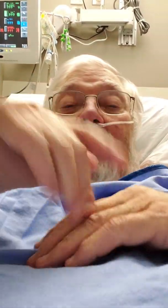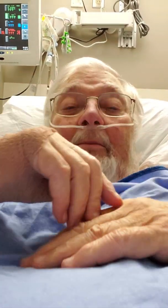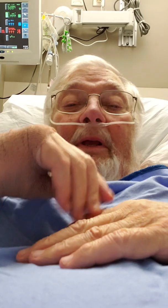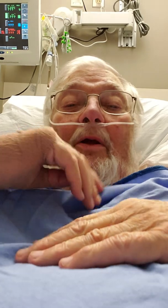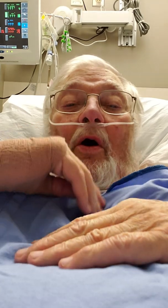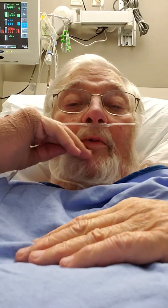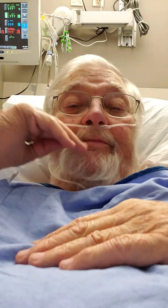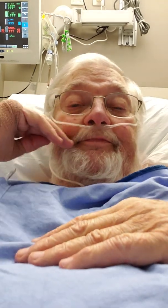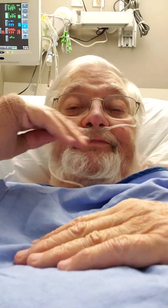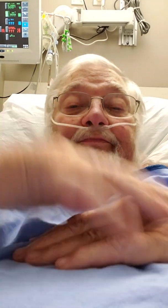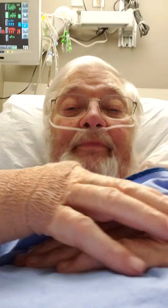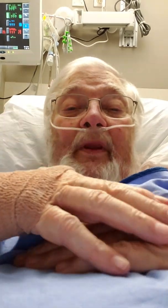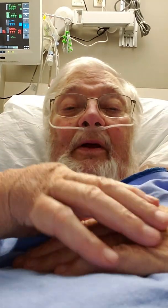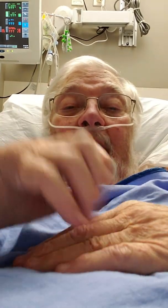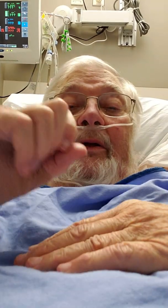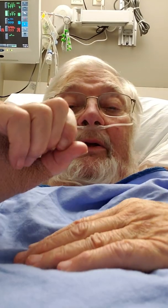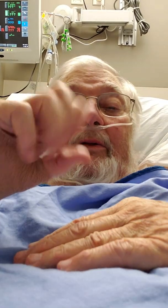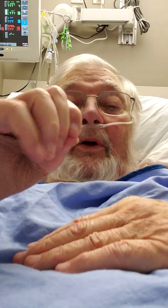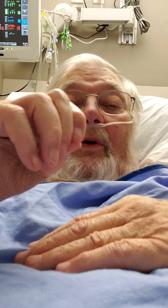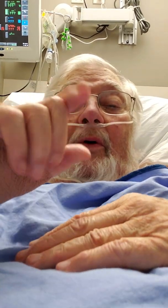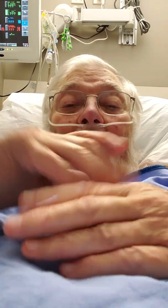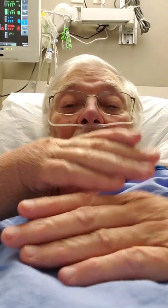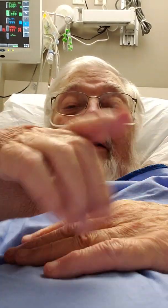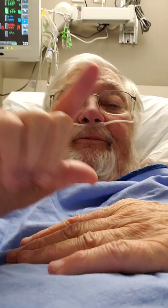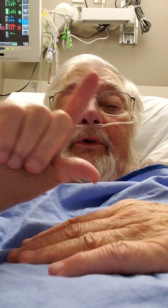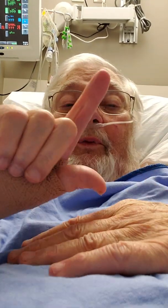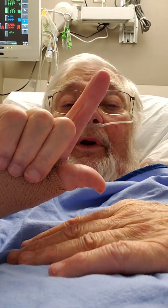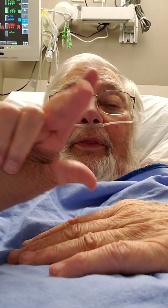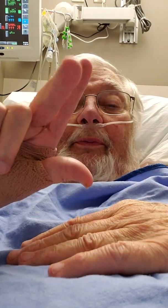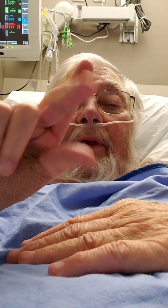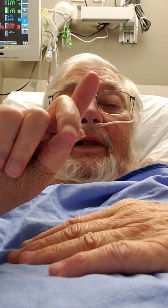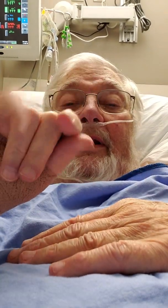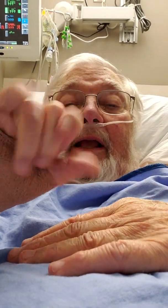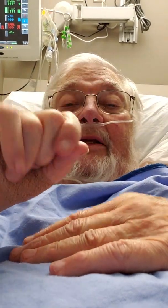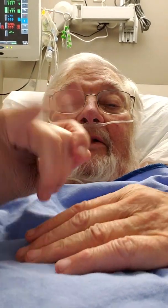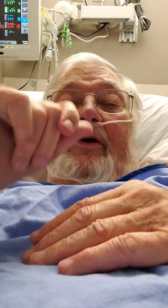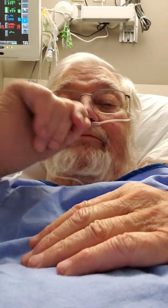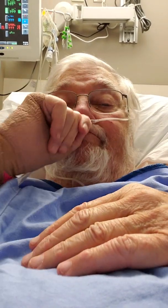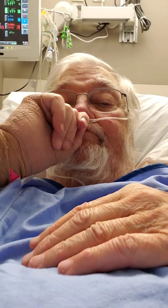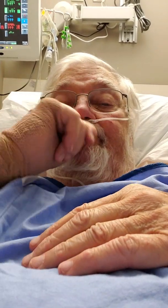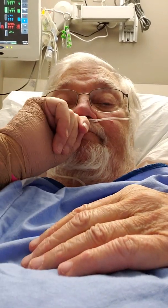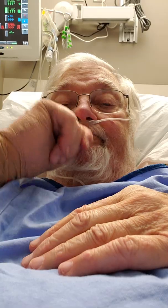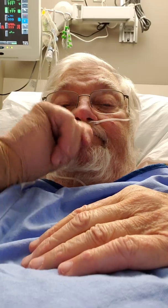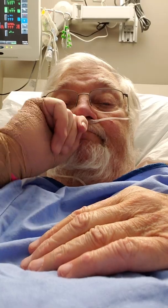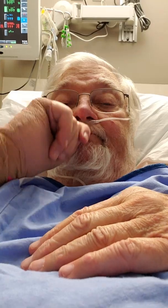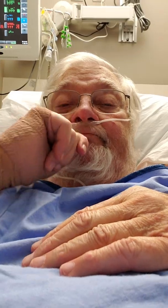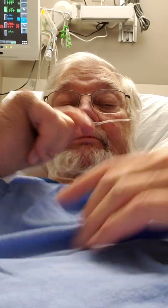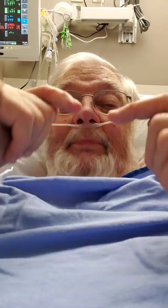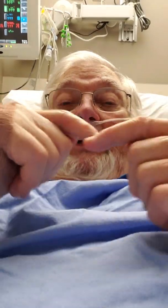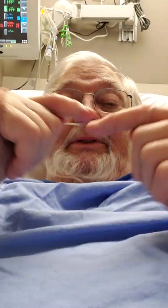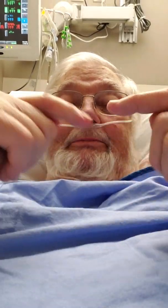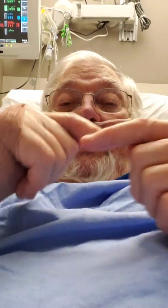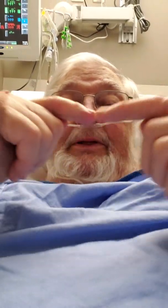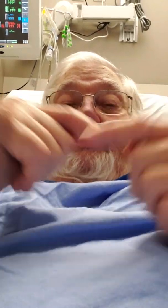Sent me home. So after 23 days of pain, pain,